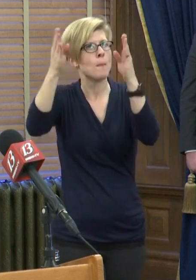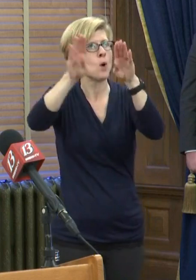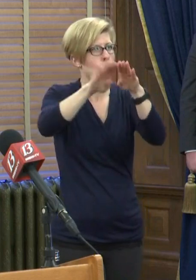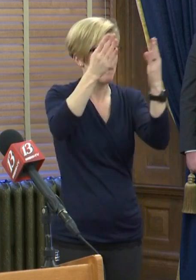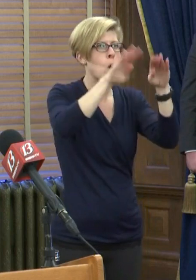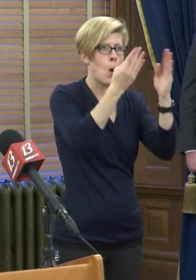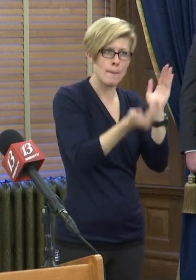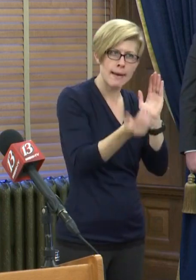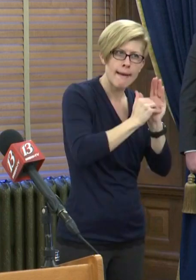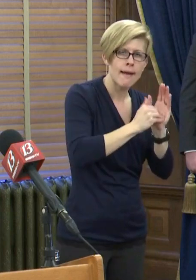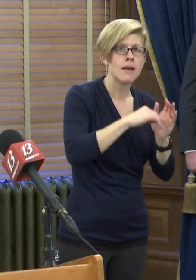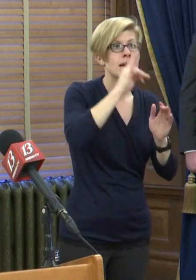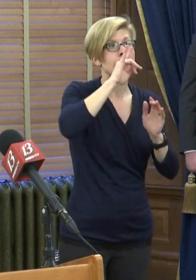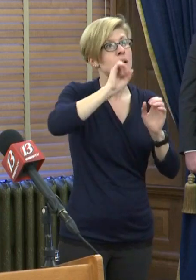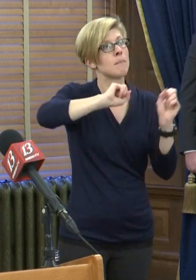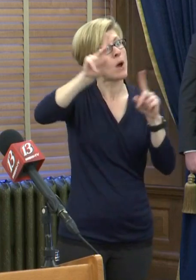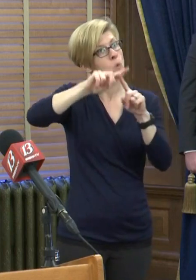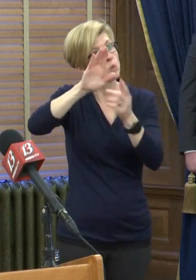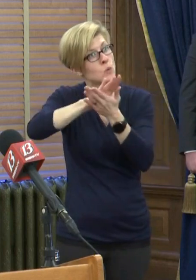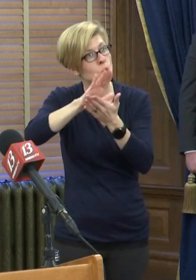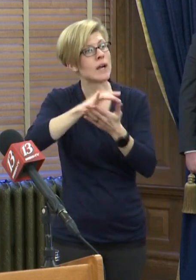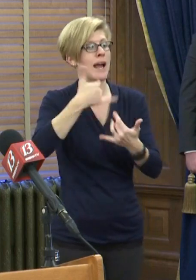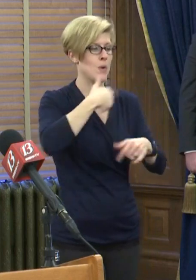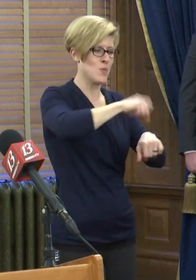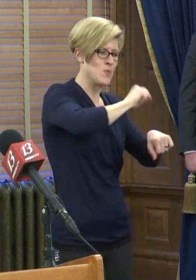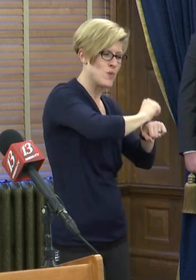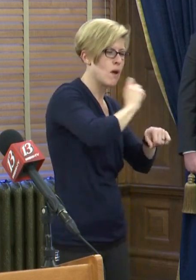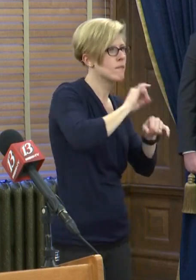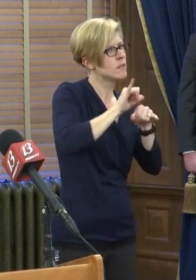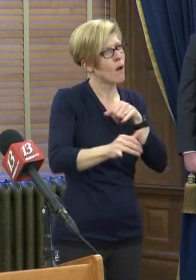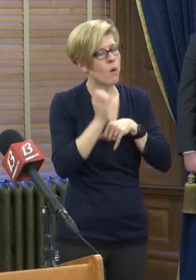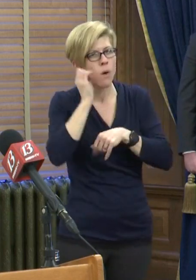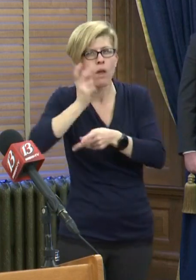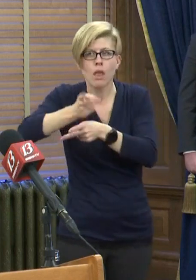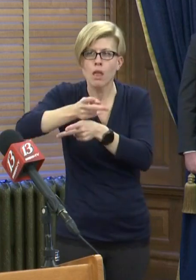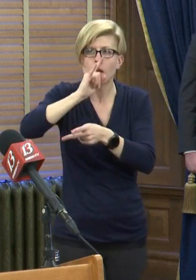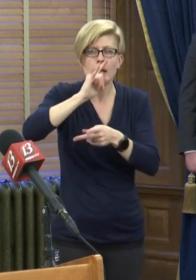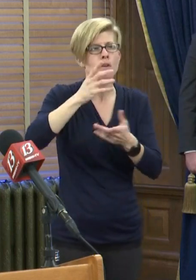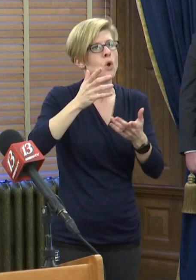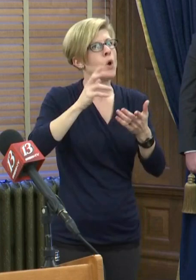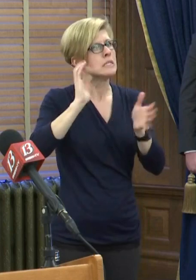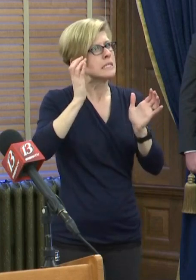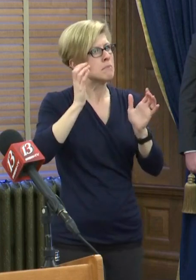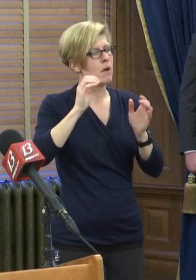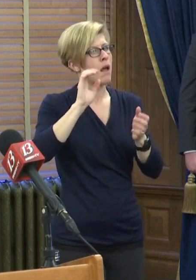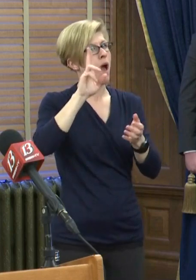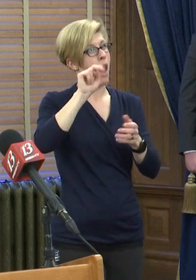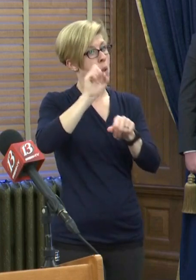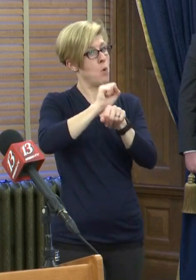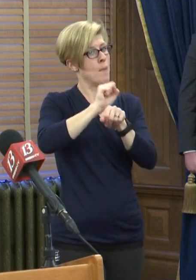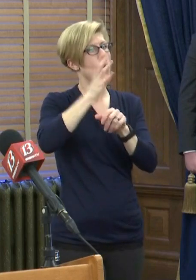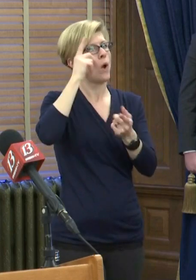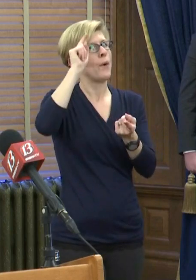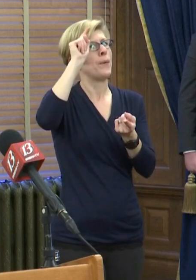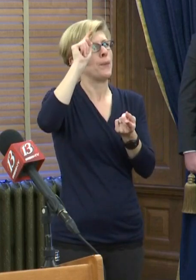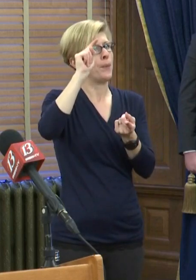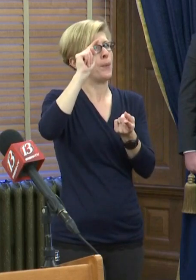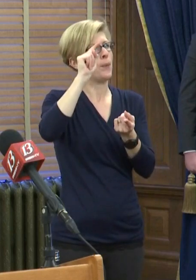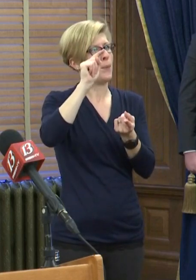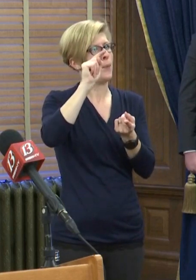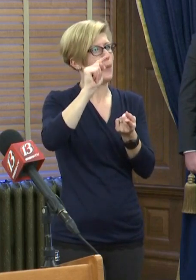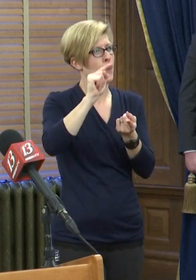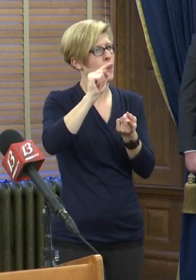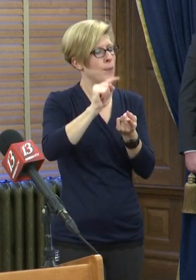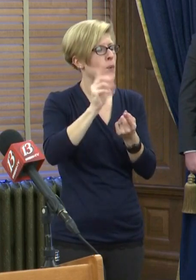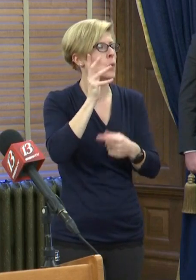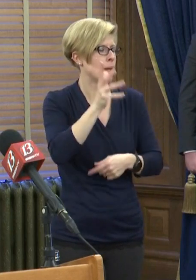People will have their kids back in school. Now they can work instead of staying home to take care of their kids. So I fully expect that we will see an influx into the